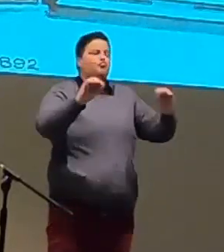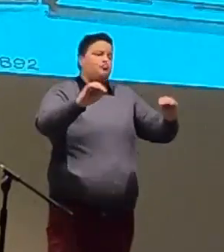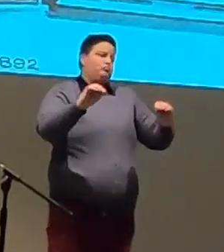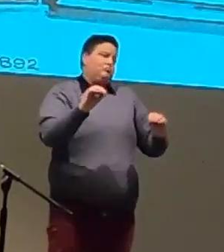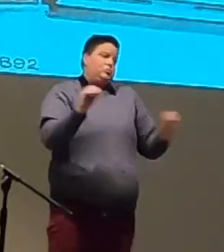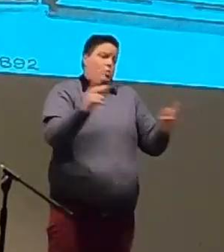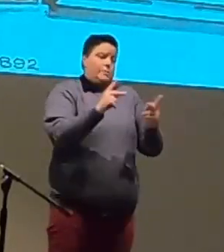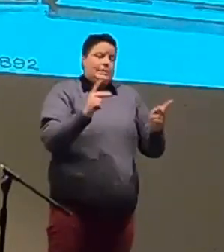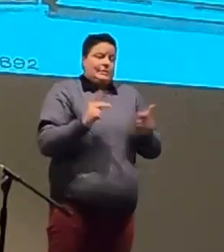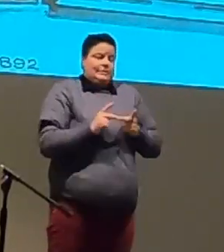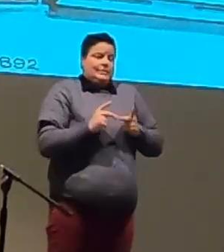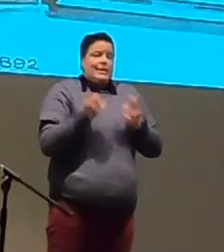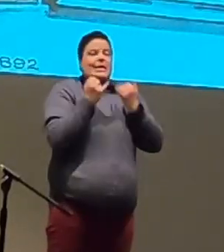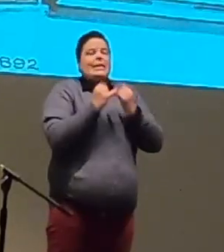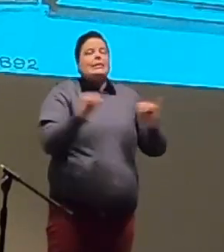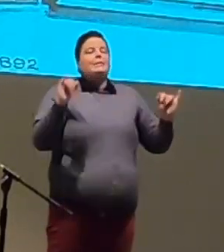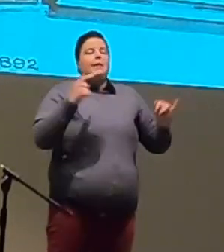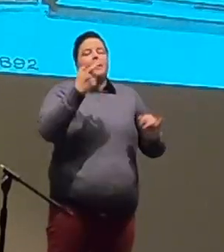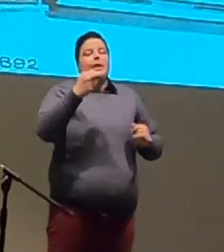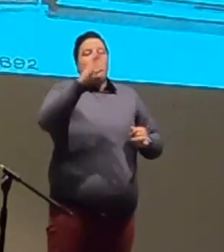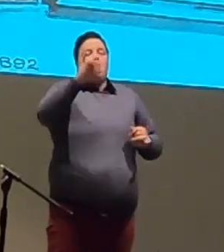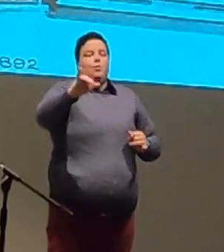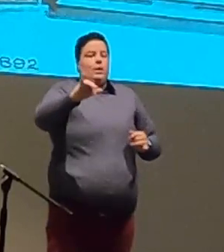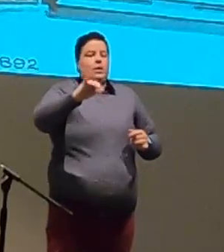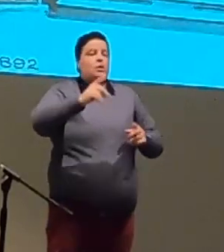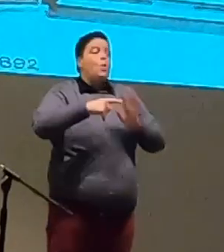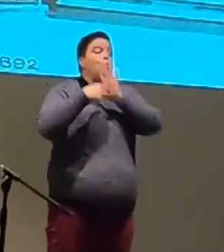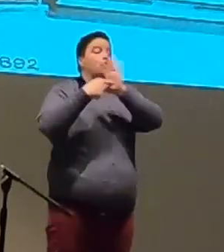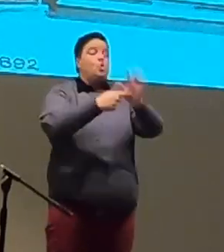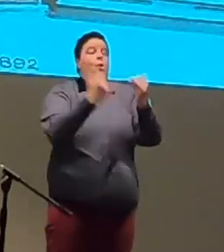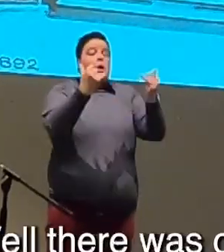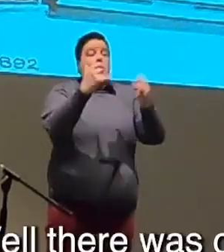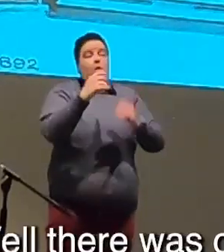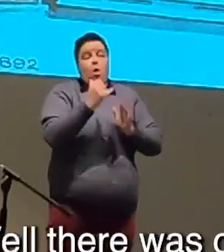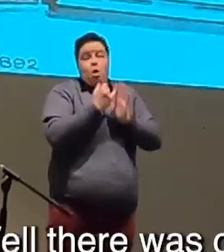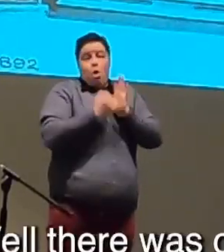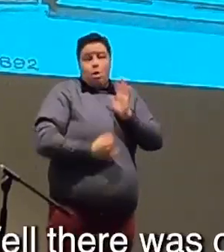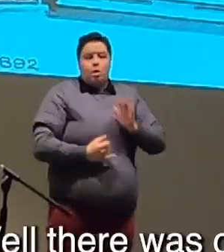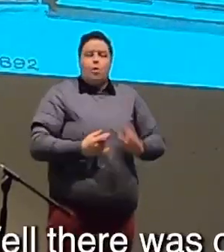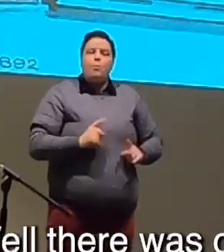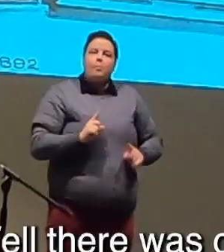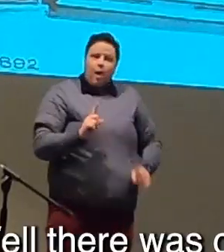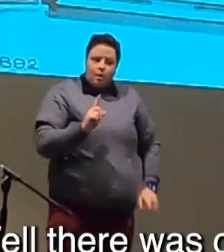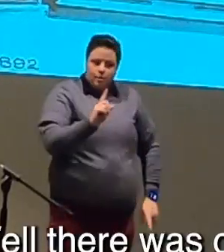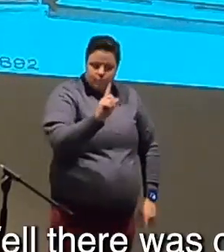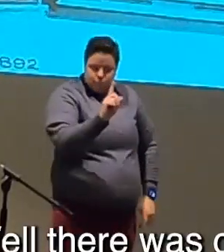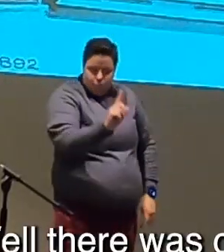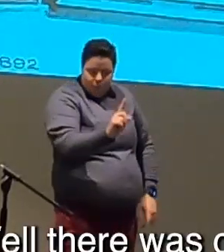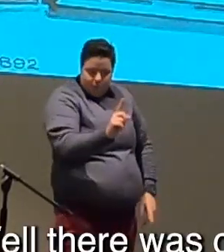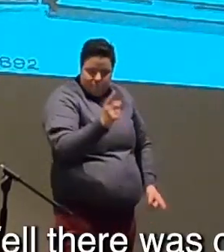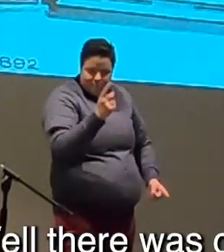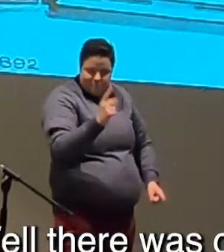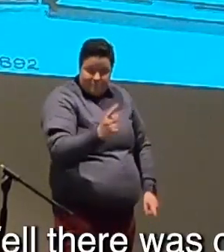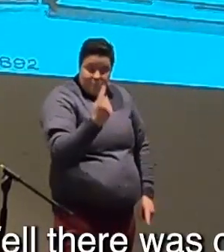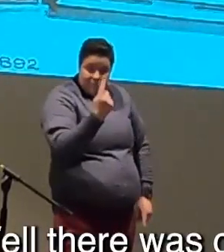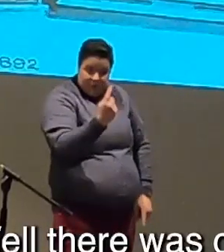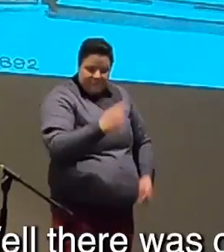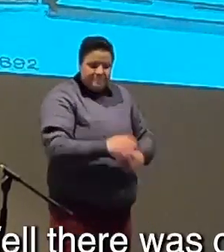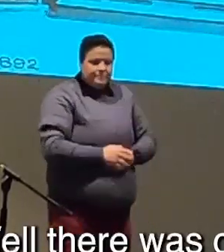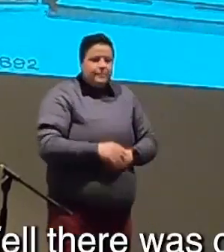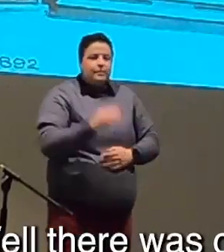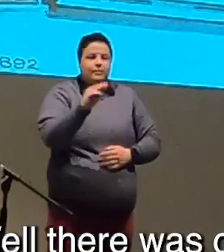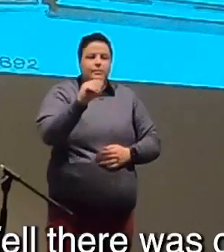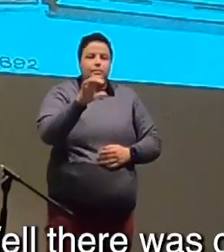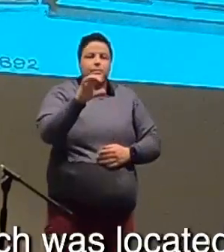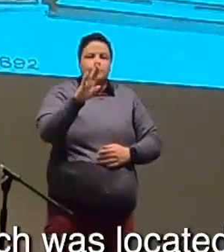no sort of independent galleries that were showing contemporary art. Well, there was one, and this was